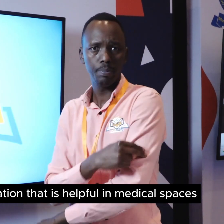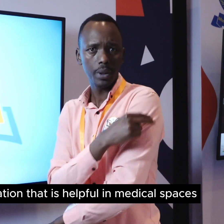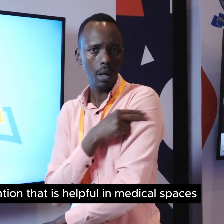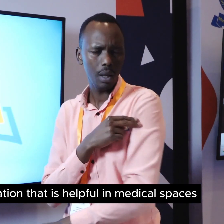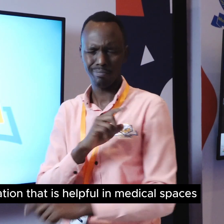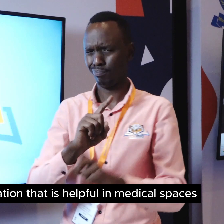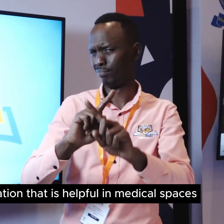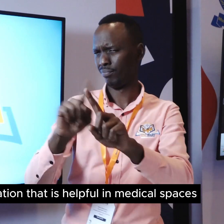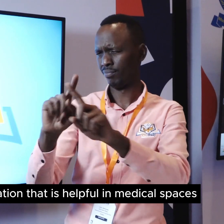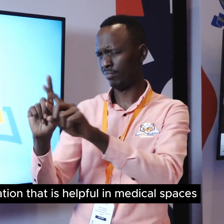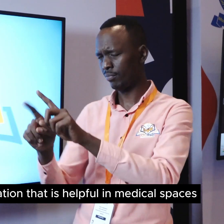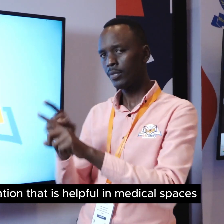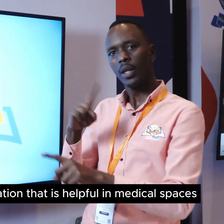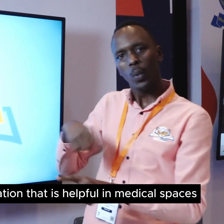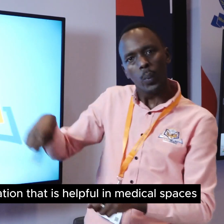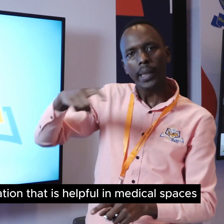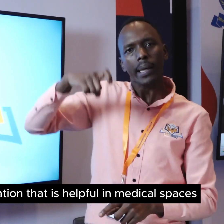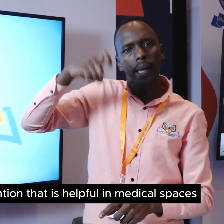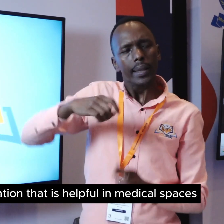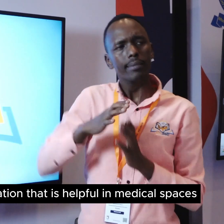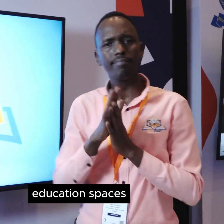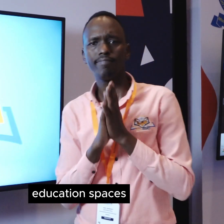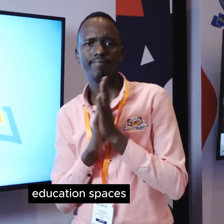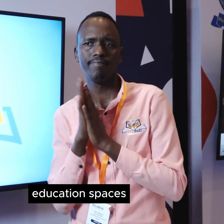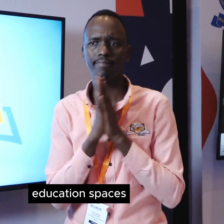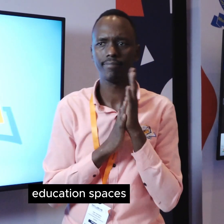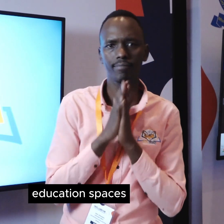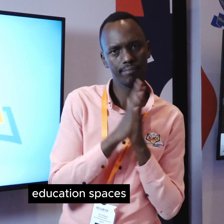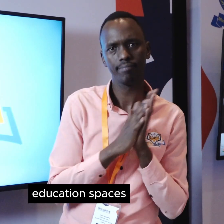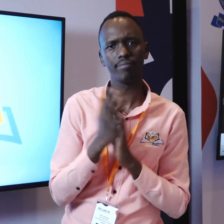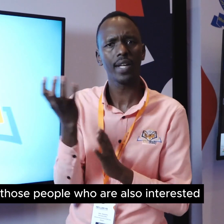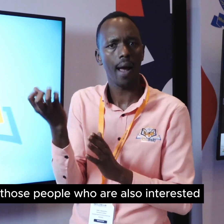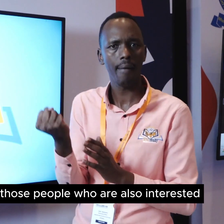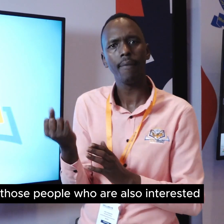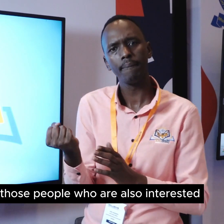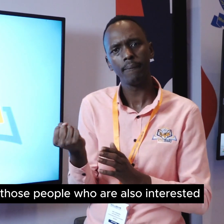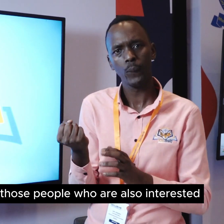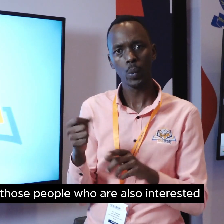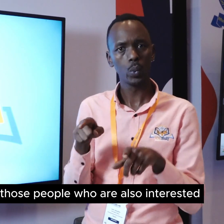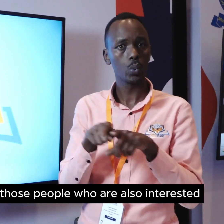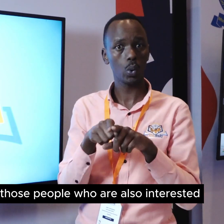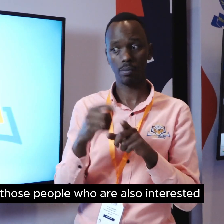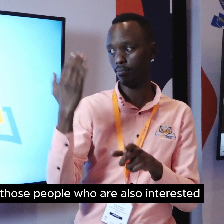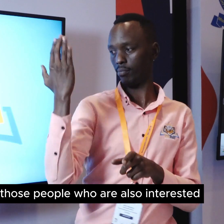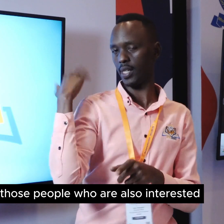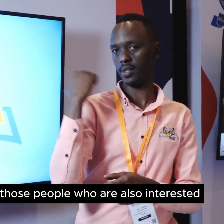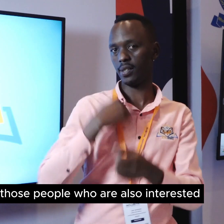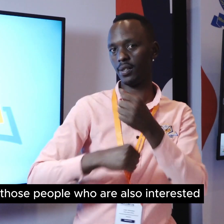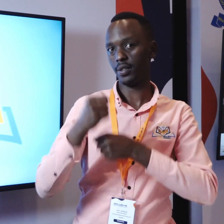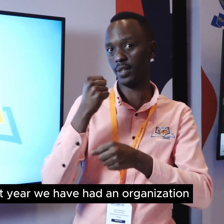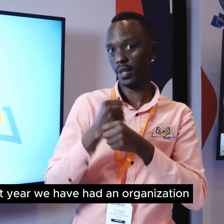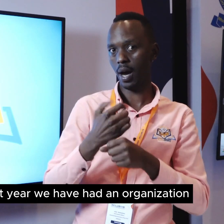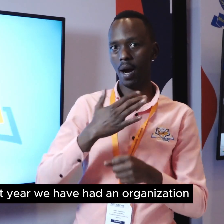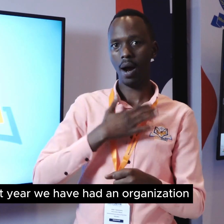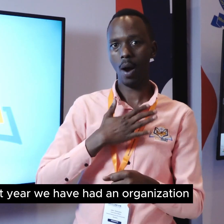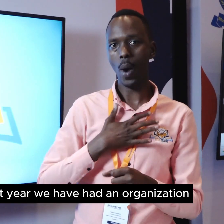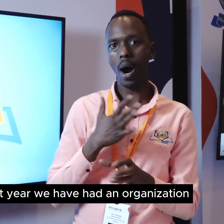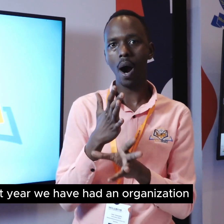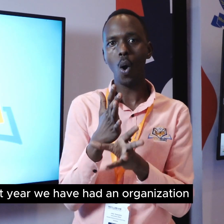is helpful in medical spaces, education spaces, and for those people who are also interested. So last year we